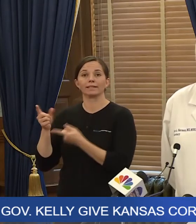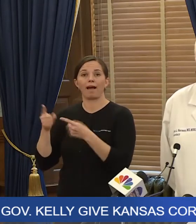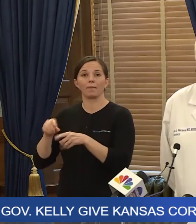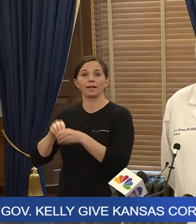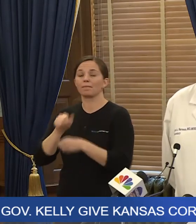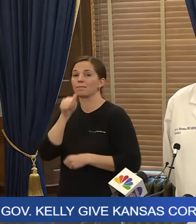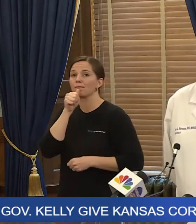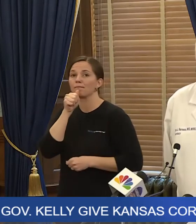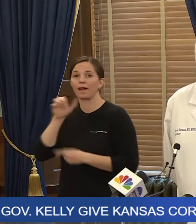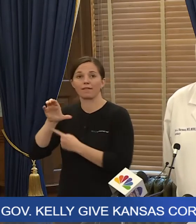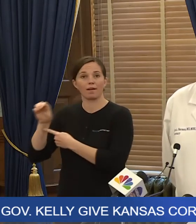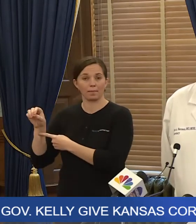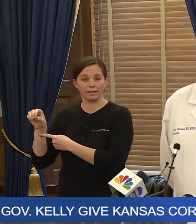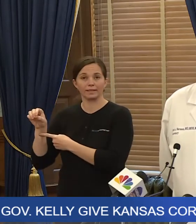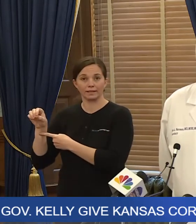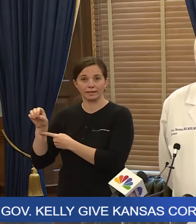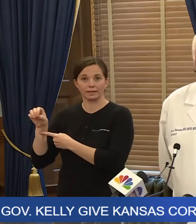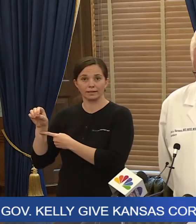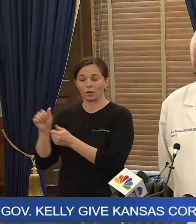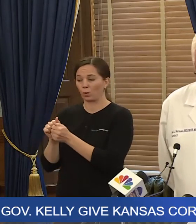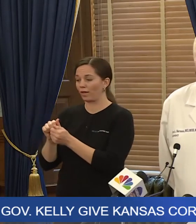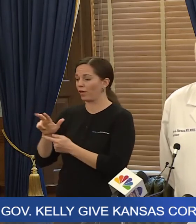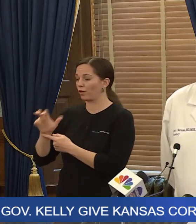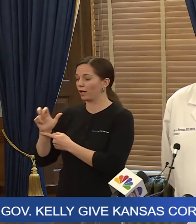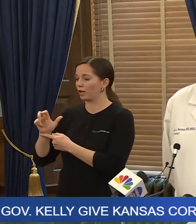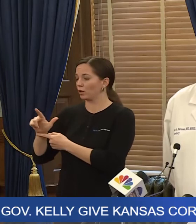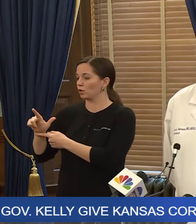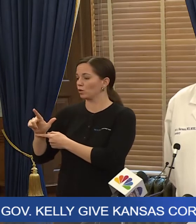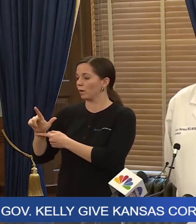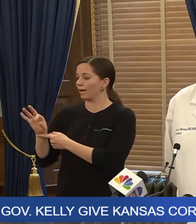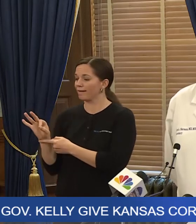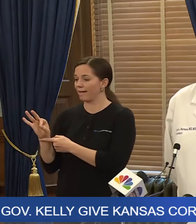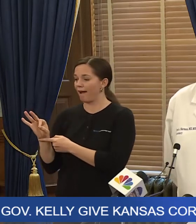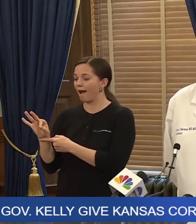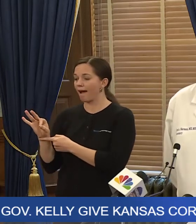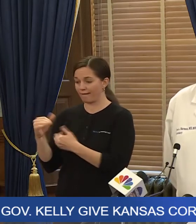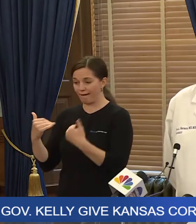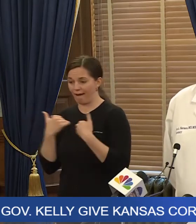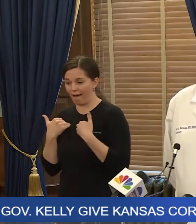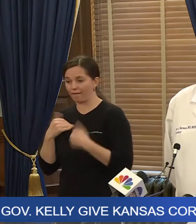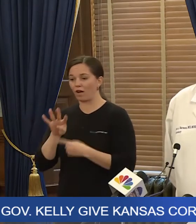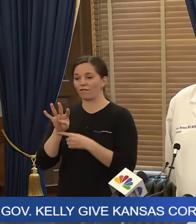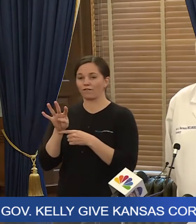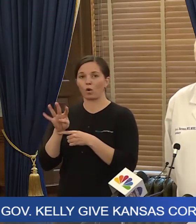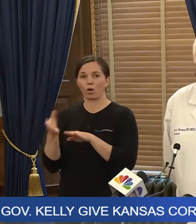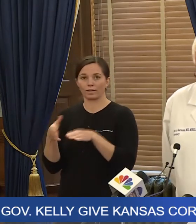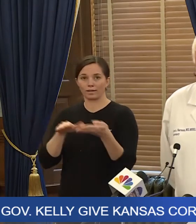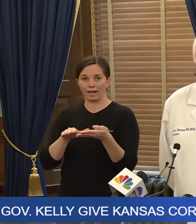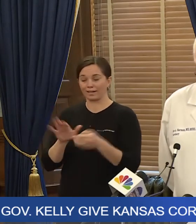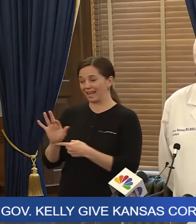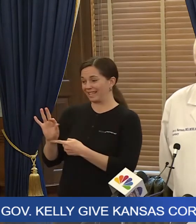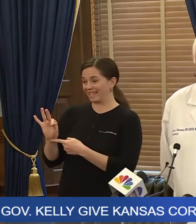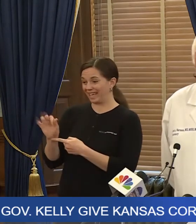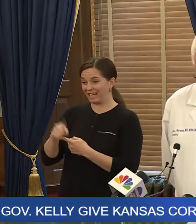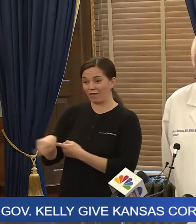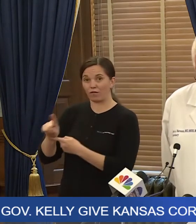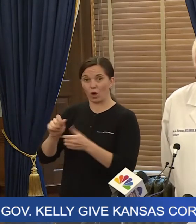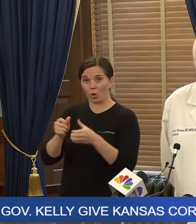private companies with 329 cases and 4 deaths. 19 of those outbreaks are